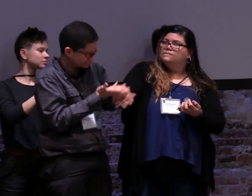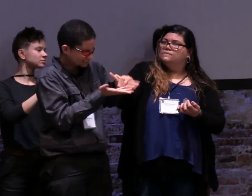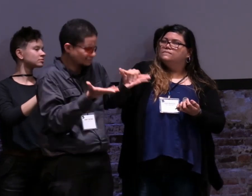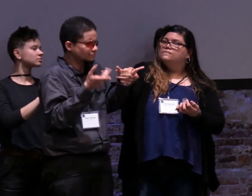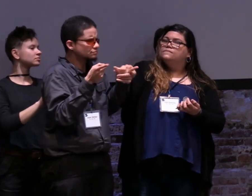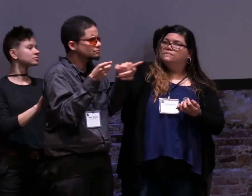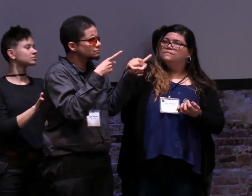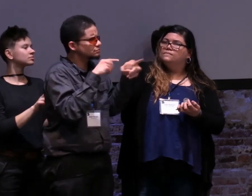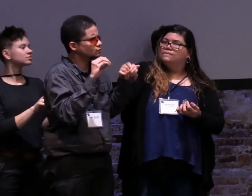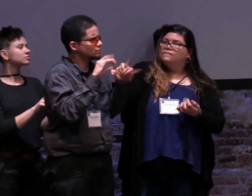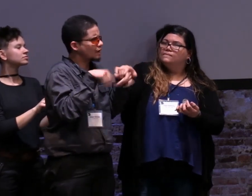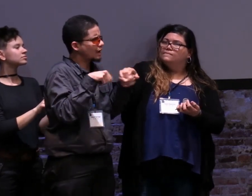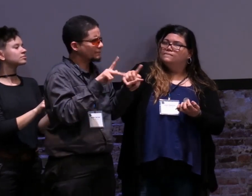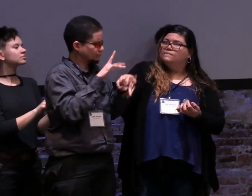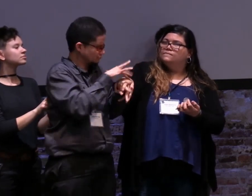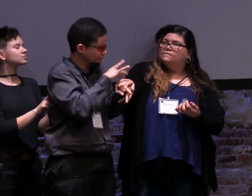and to share this vision that I had